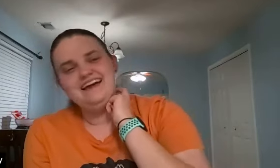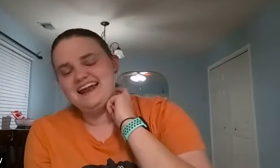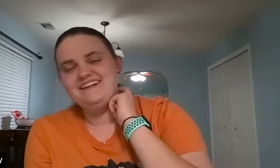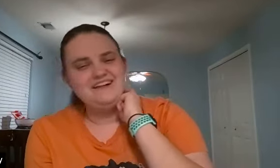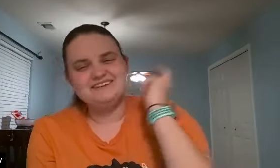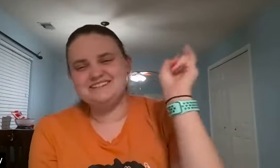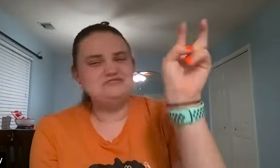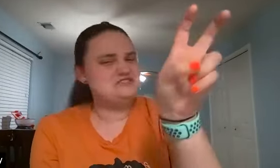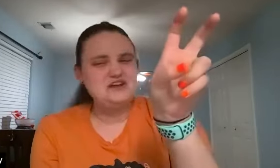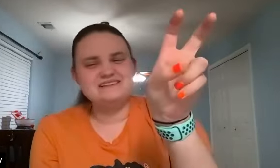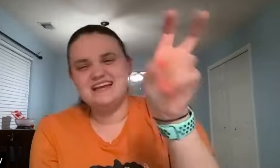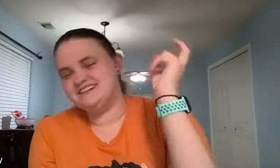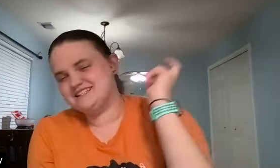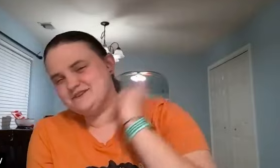And I love it because you just know exactly. It's for the